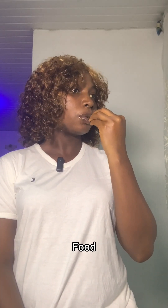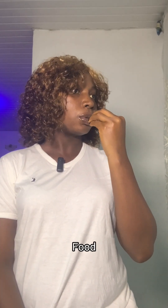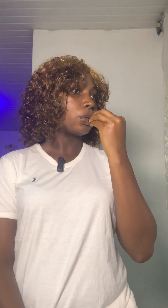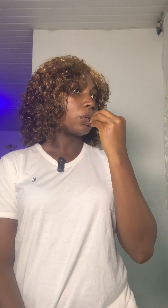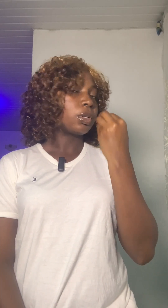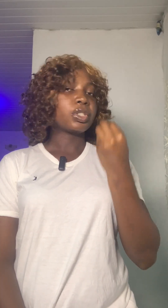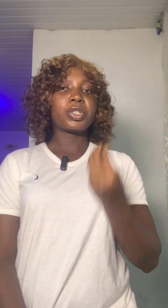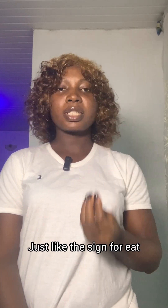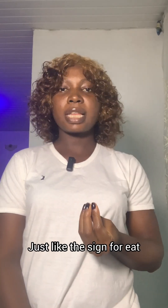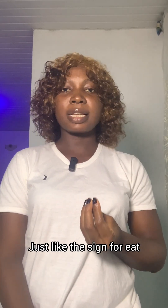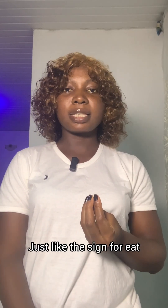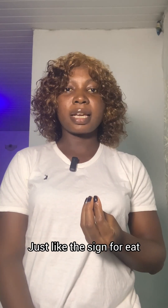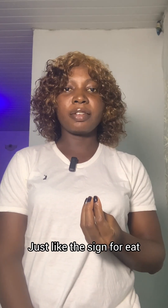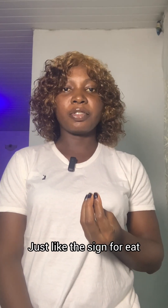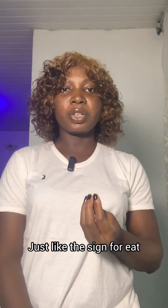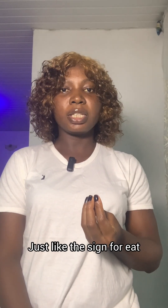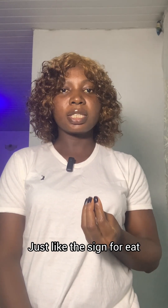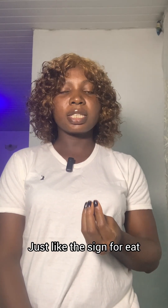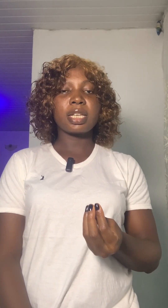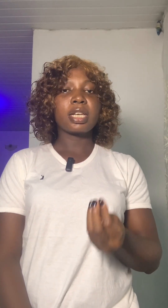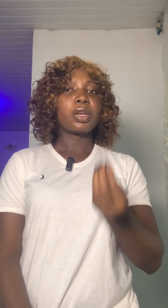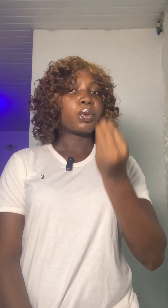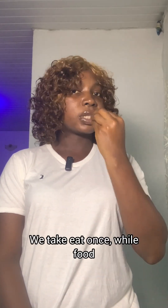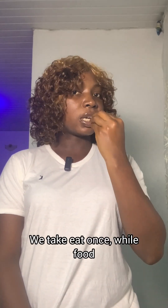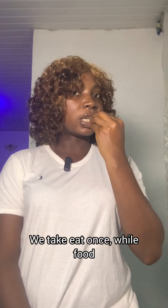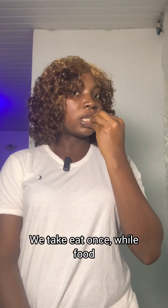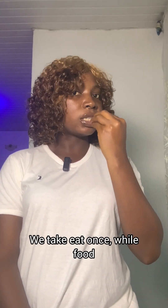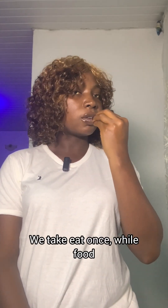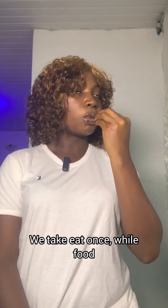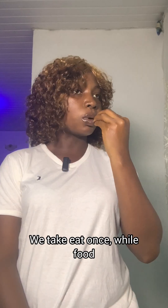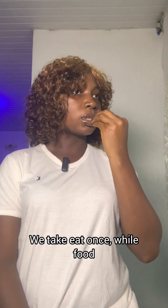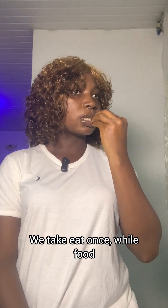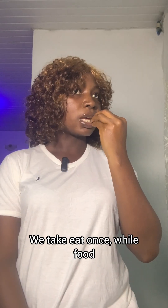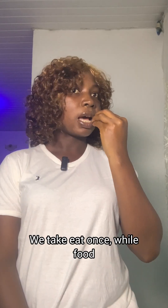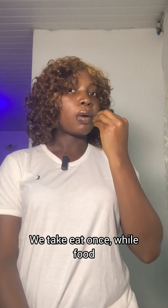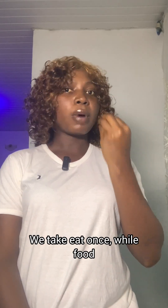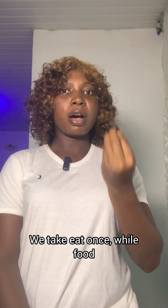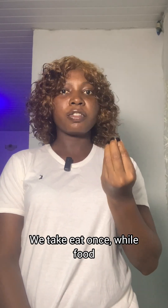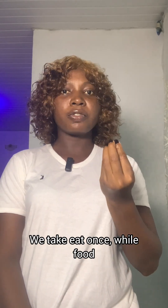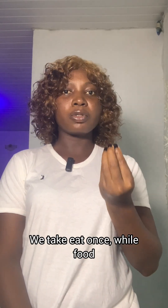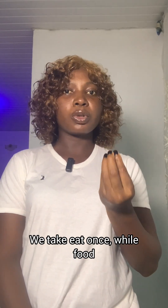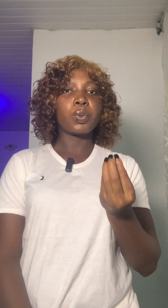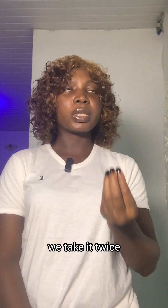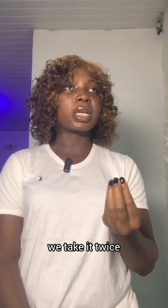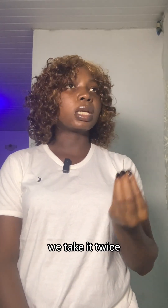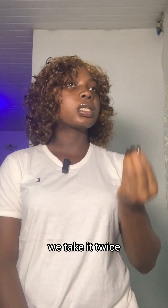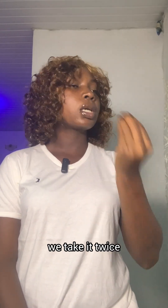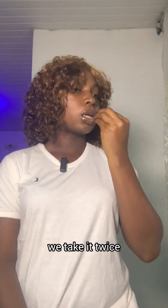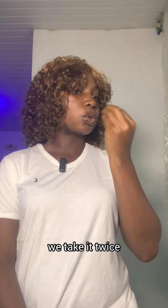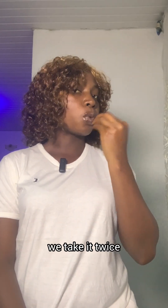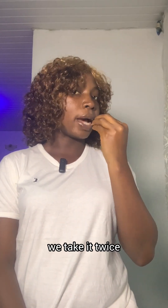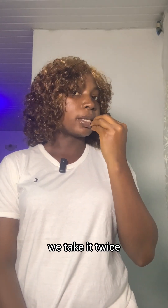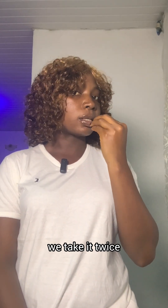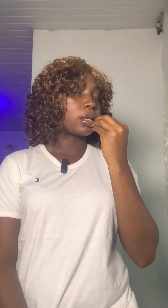Food. Just like the sign for eat, we take it once, while food, we take it twice.